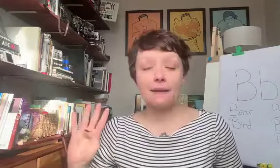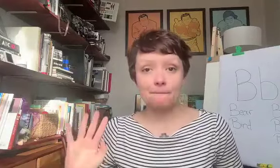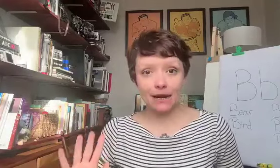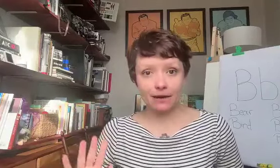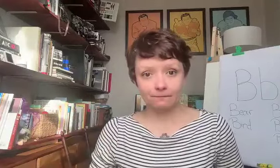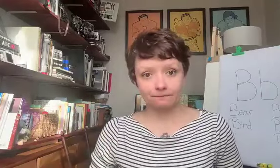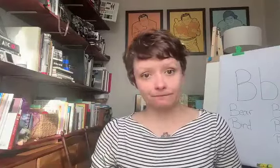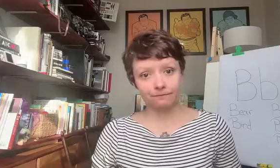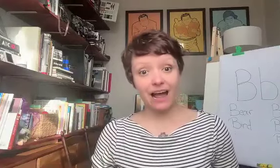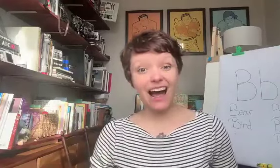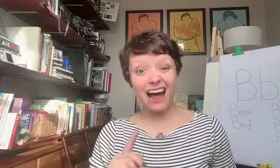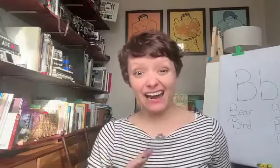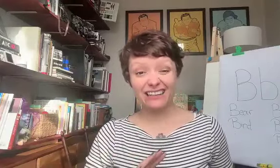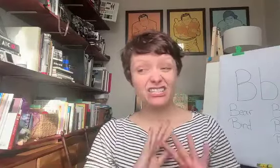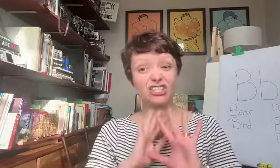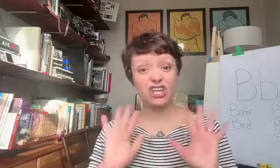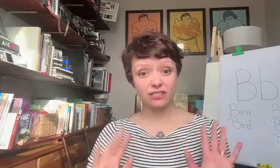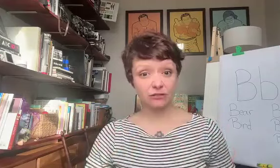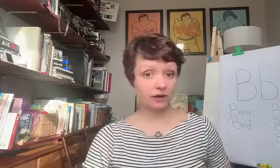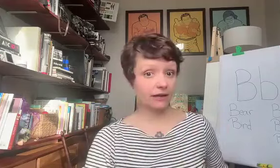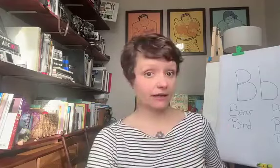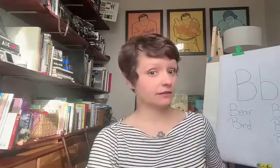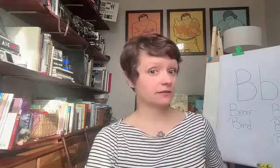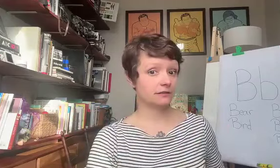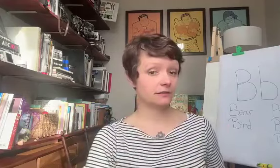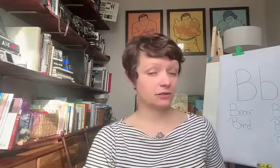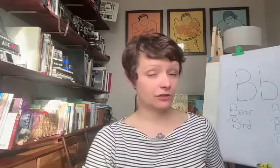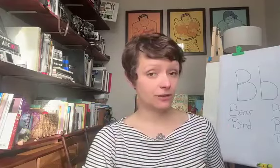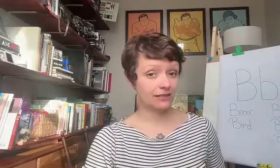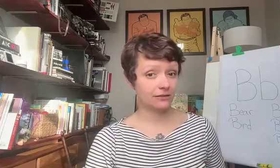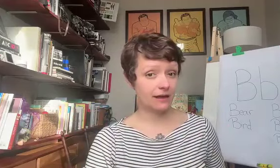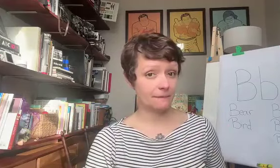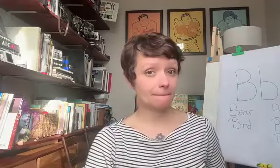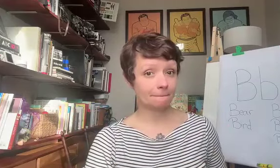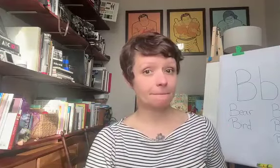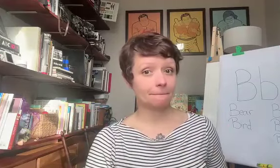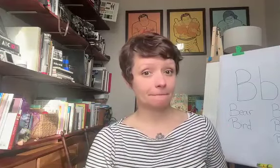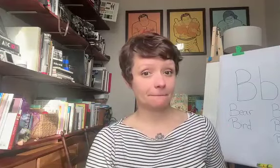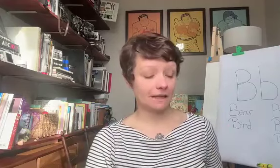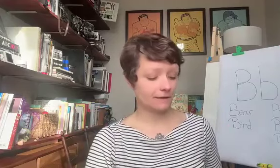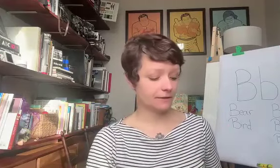and bear, let's just use our hands. Do you think we can do that? I think so